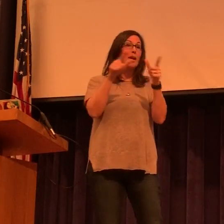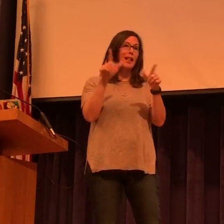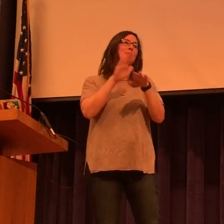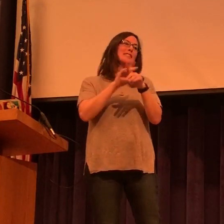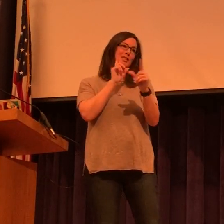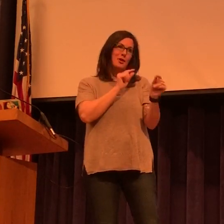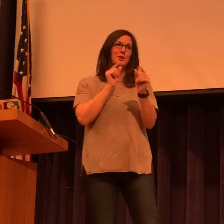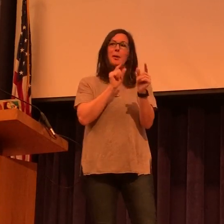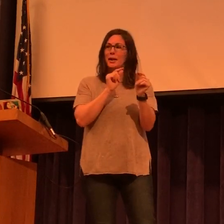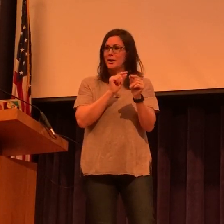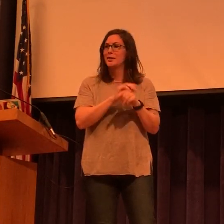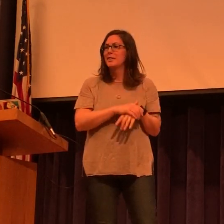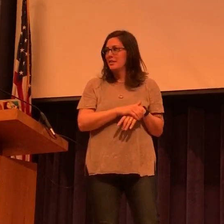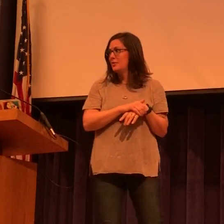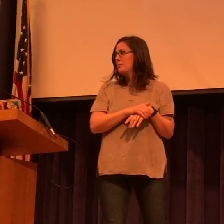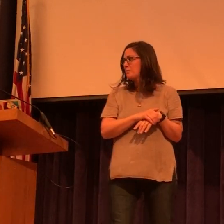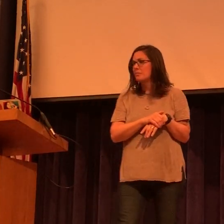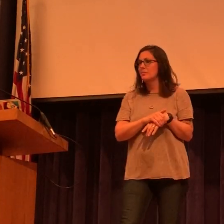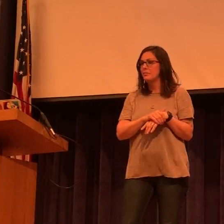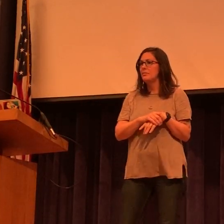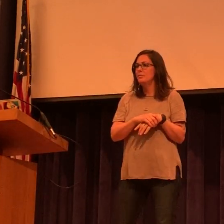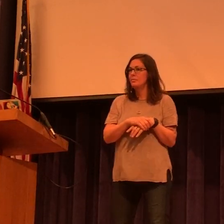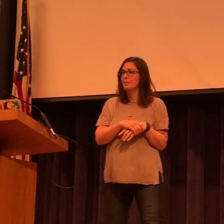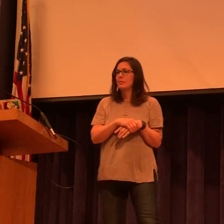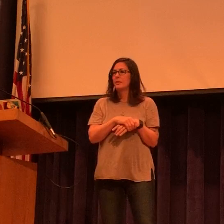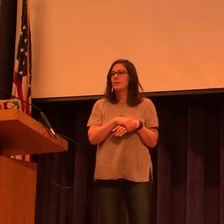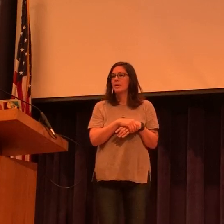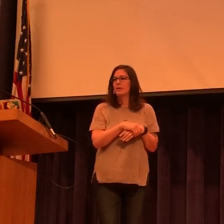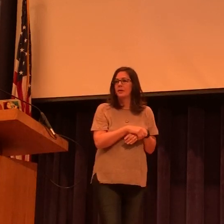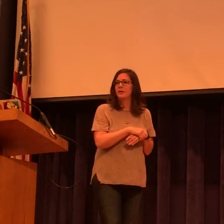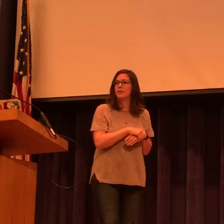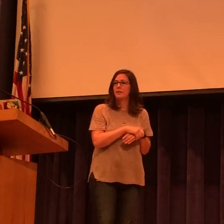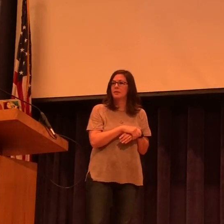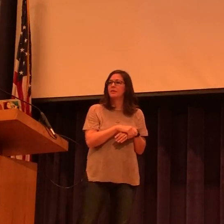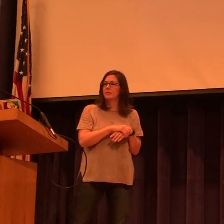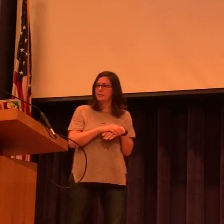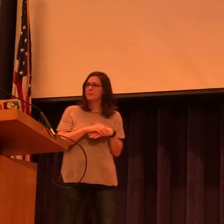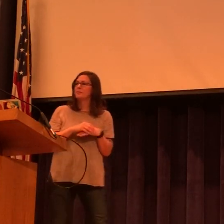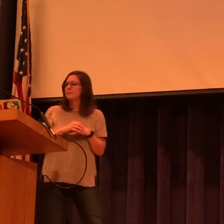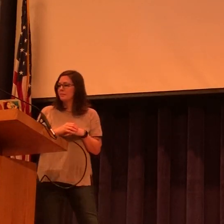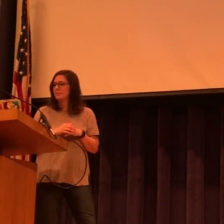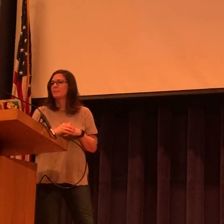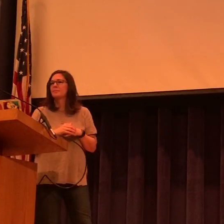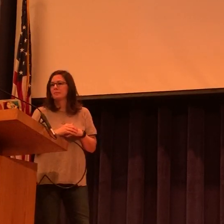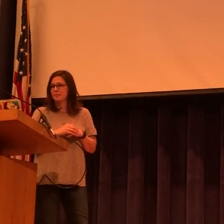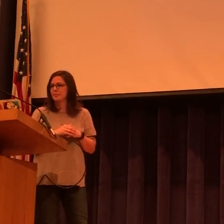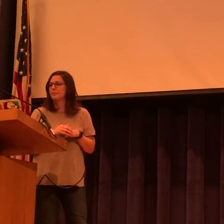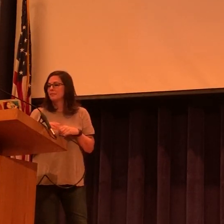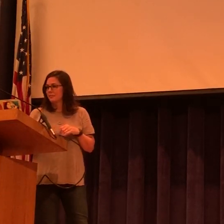It seems like most people come across information about sign languages on Twitter.